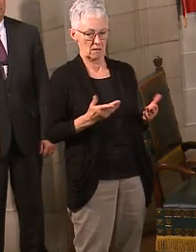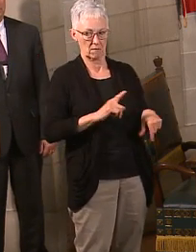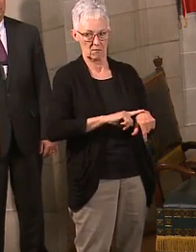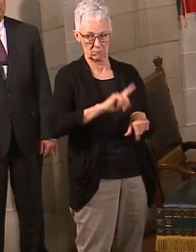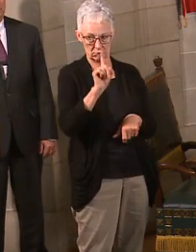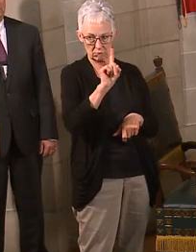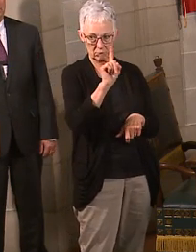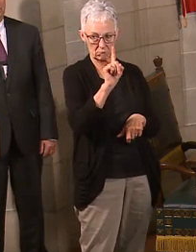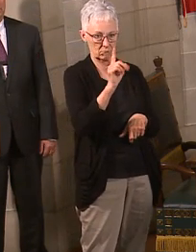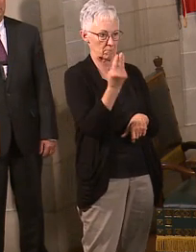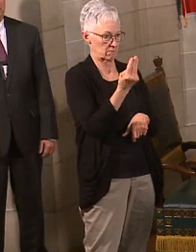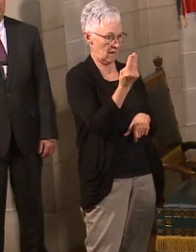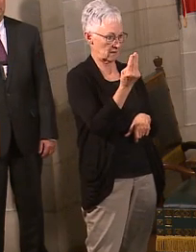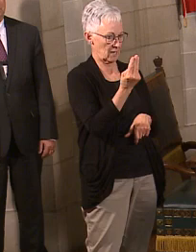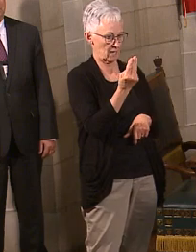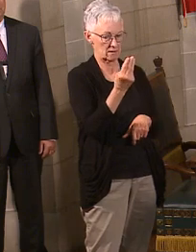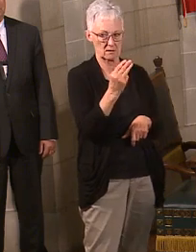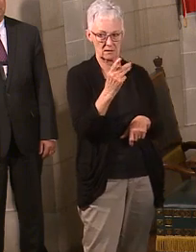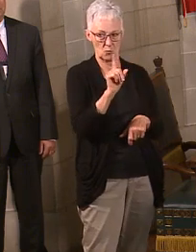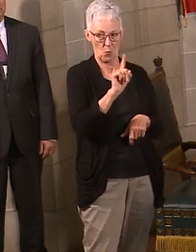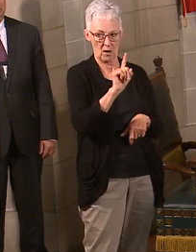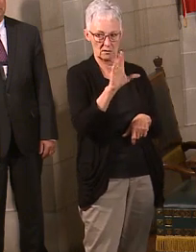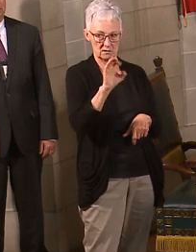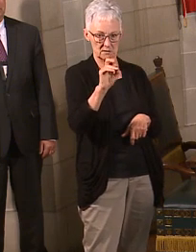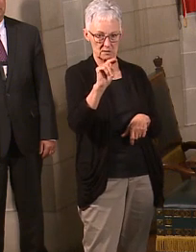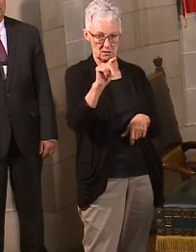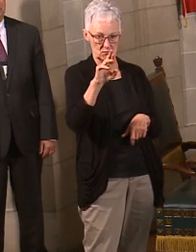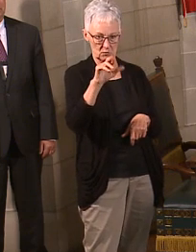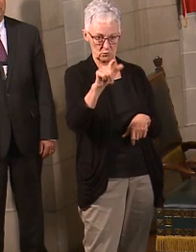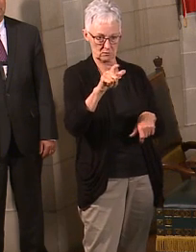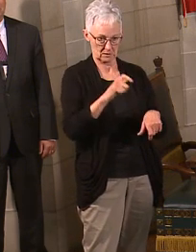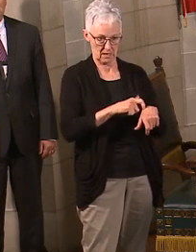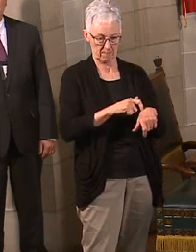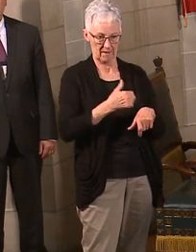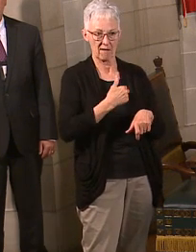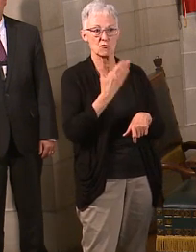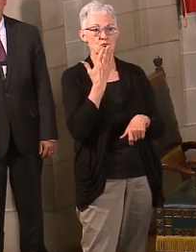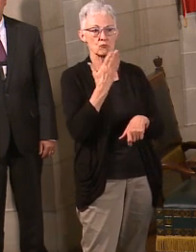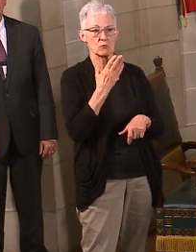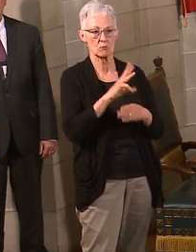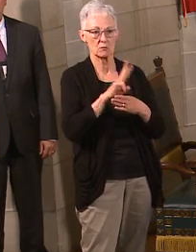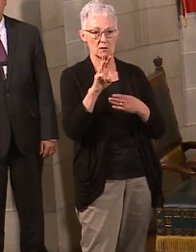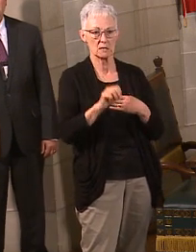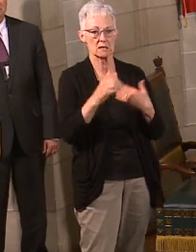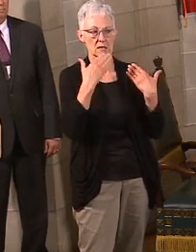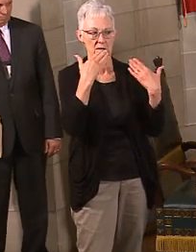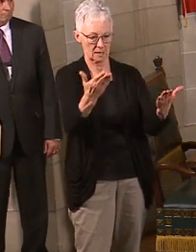because of the radio call-in show. We'll be back here at a different time, 1 p.m. Central. Everybody have a great weekend. Thanks.